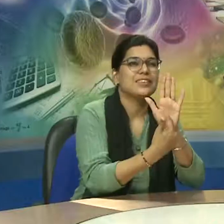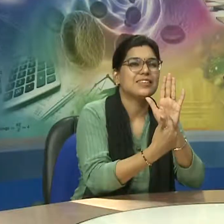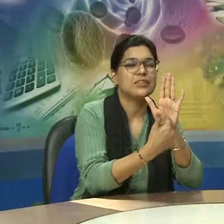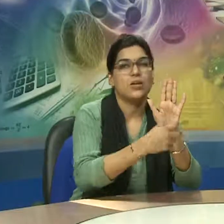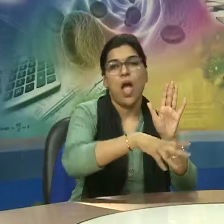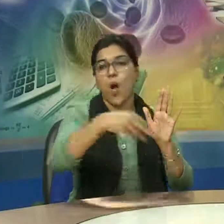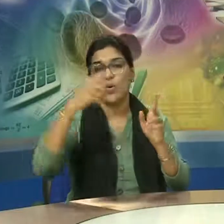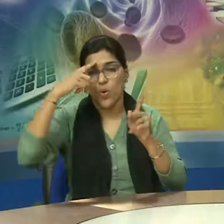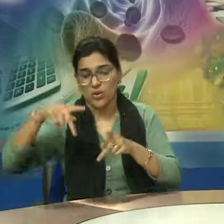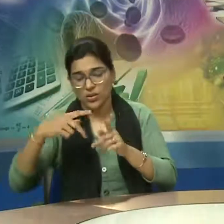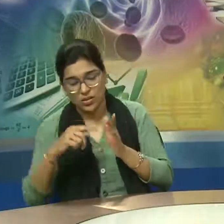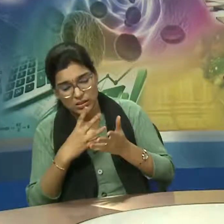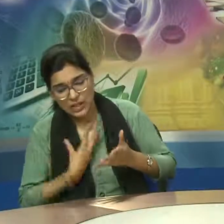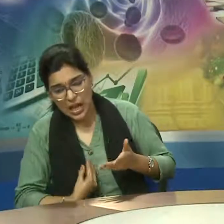he shows in a party